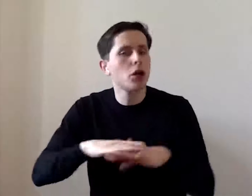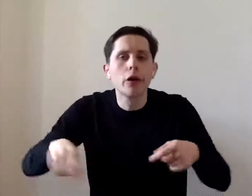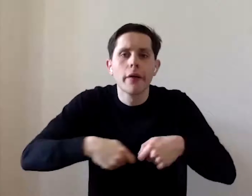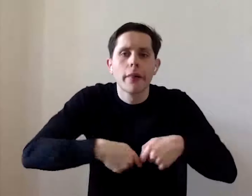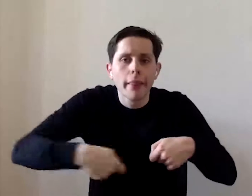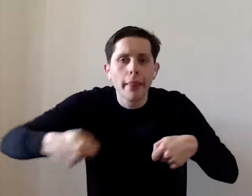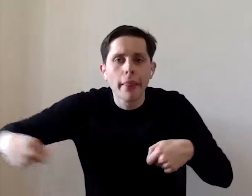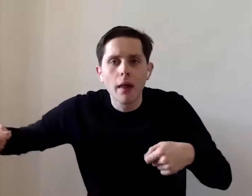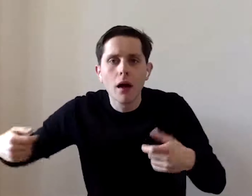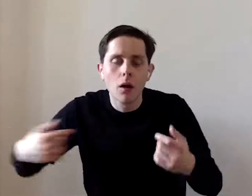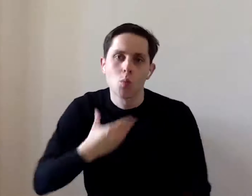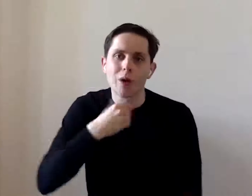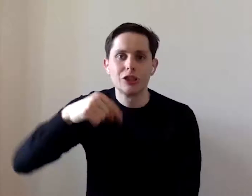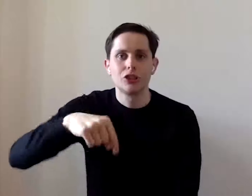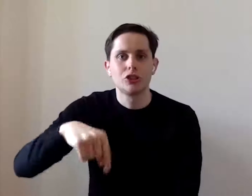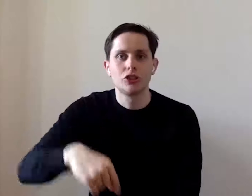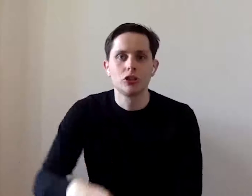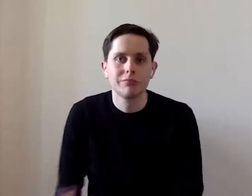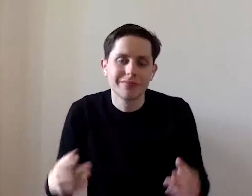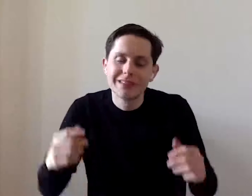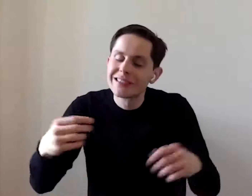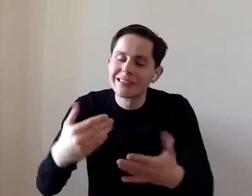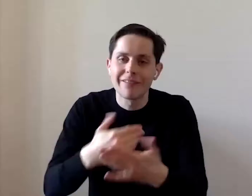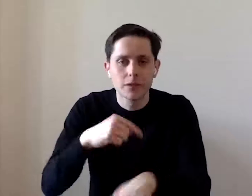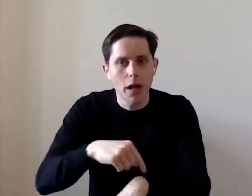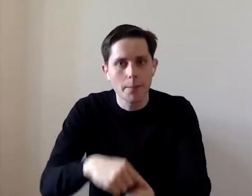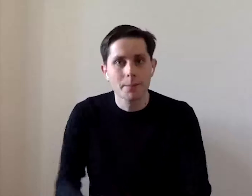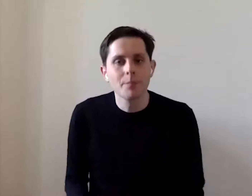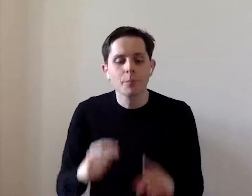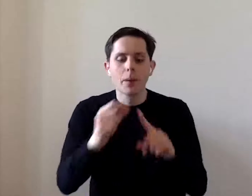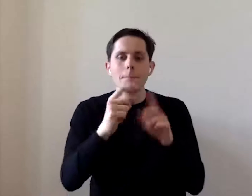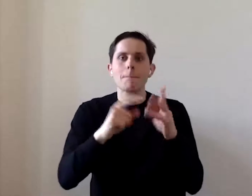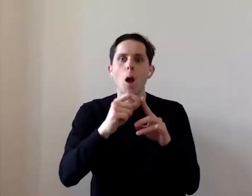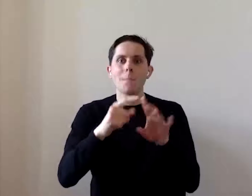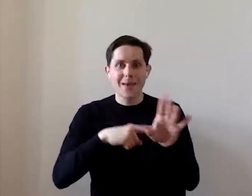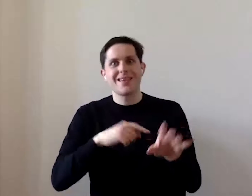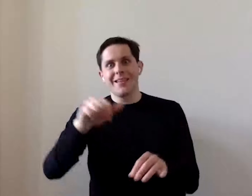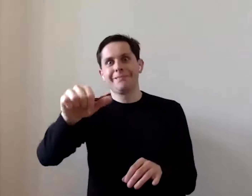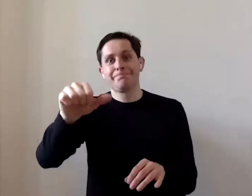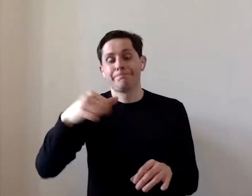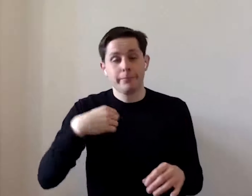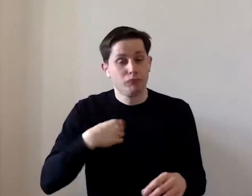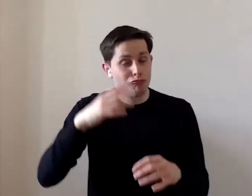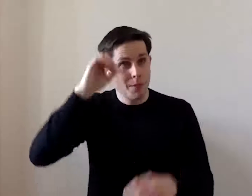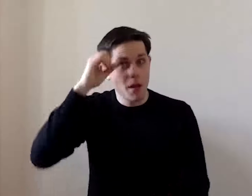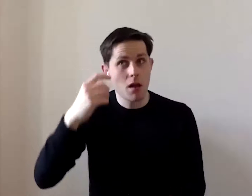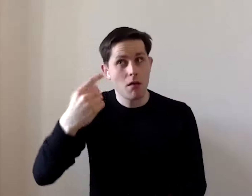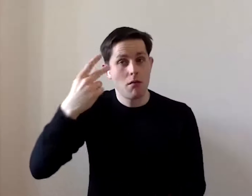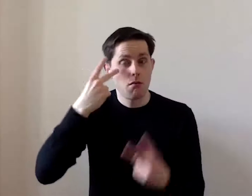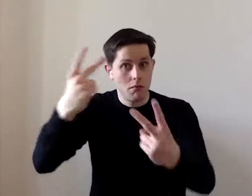find it a lot more accessible. Yeah, I found that I had a very similar experience. I know at some of the worst